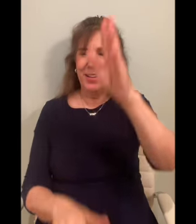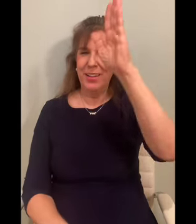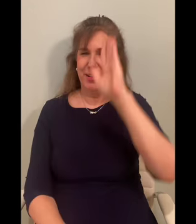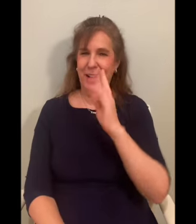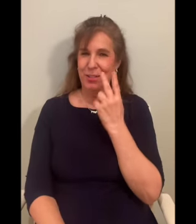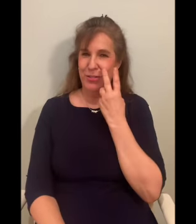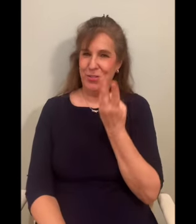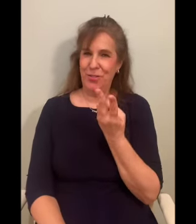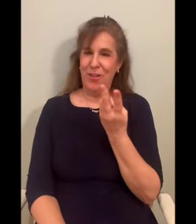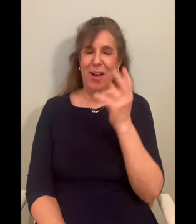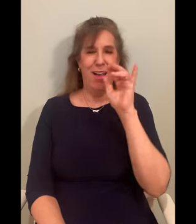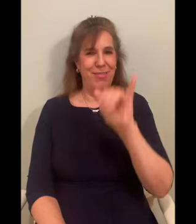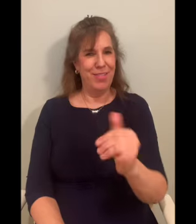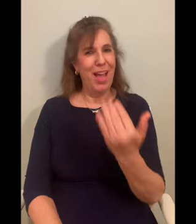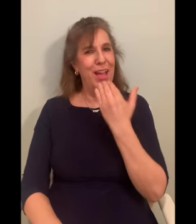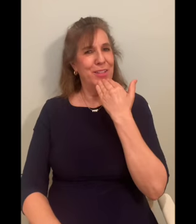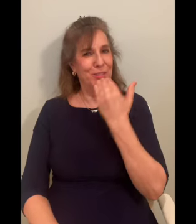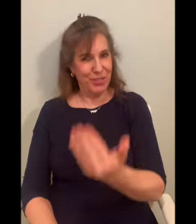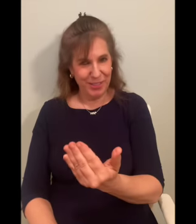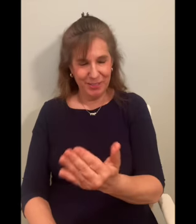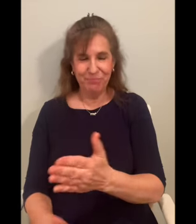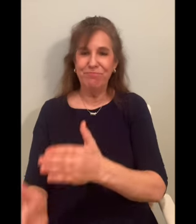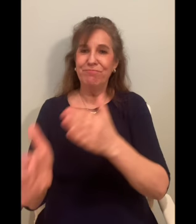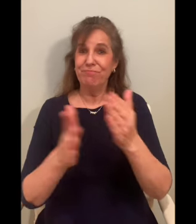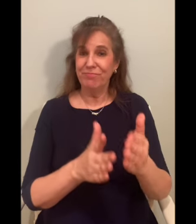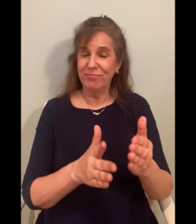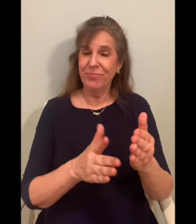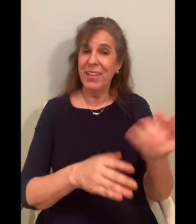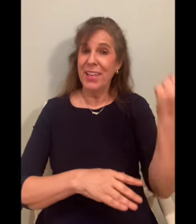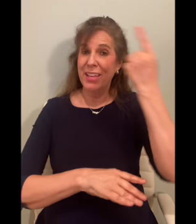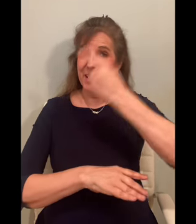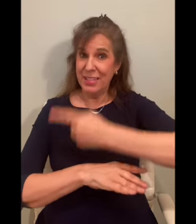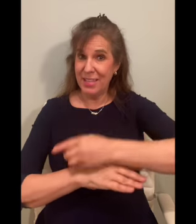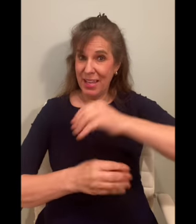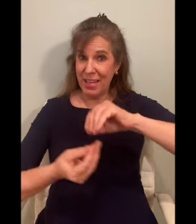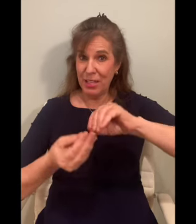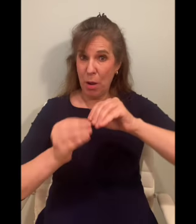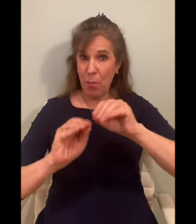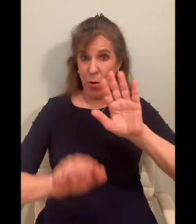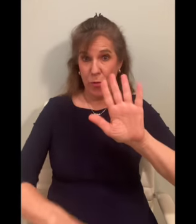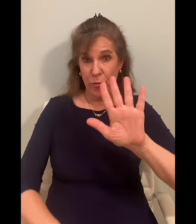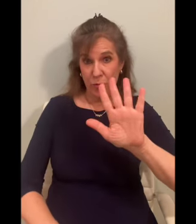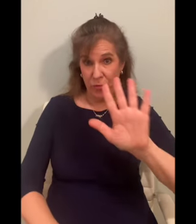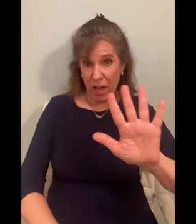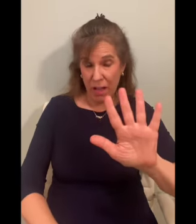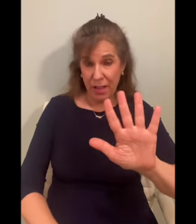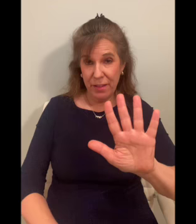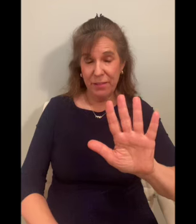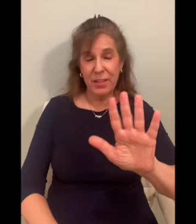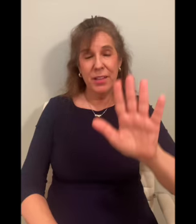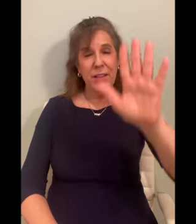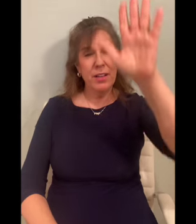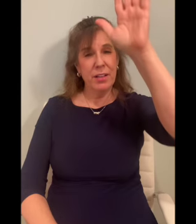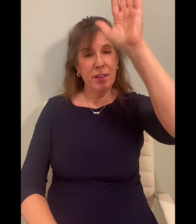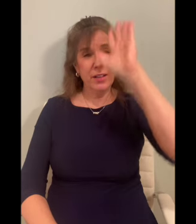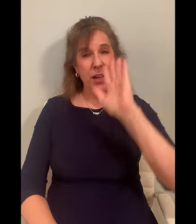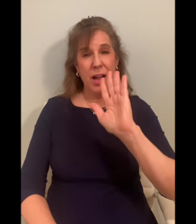day number 4. And then it goes on and says He said, let there be things that have souls. And then He